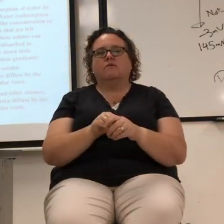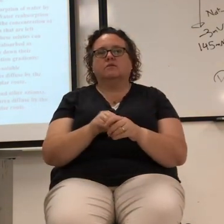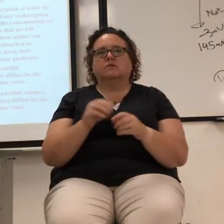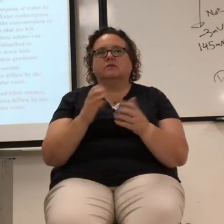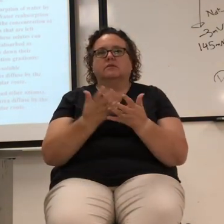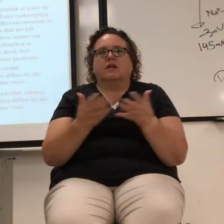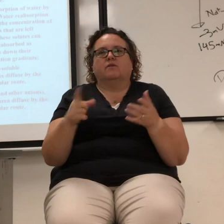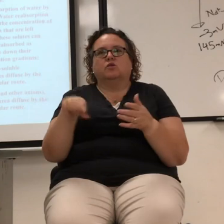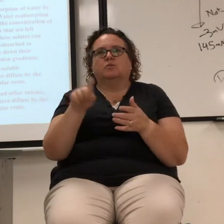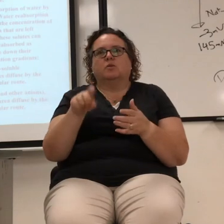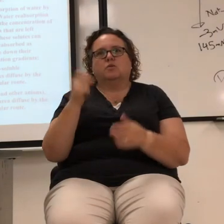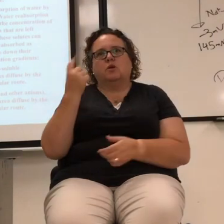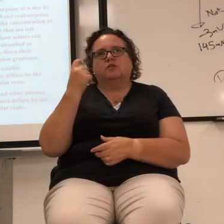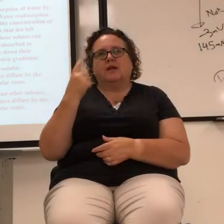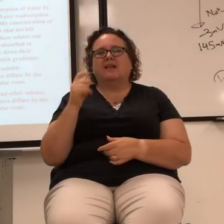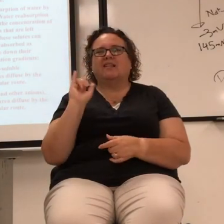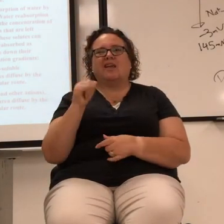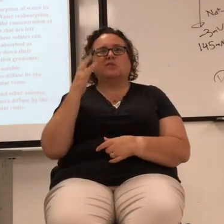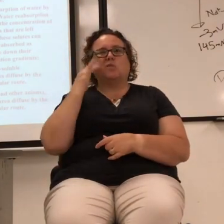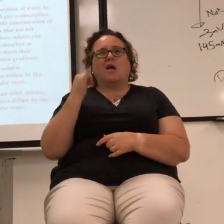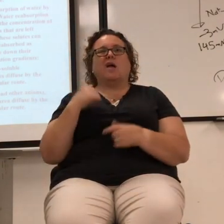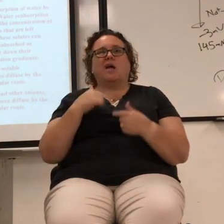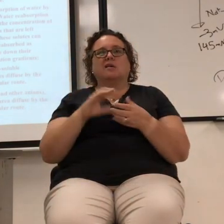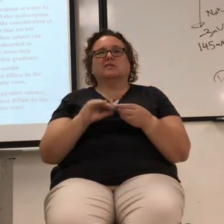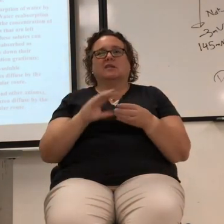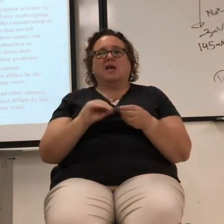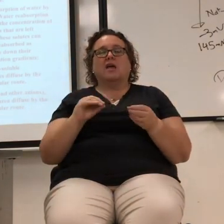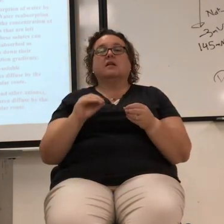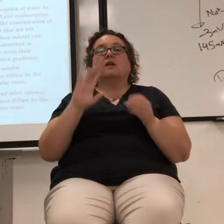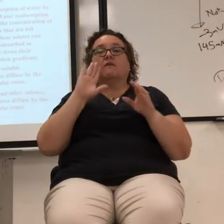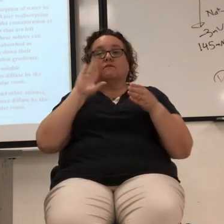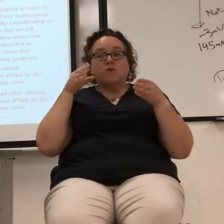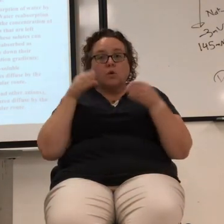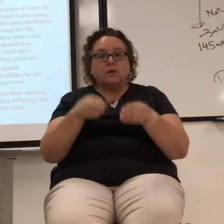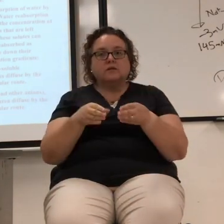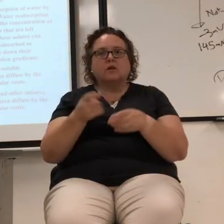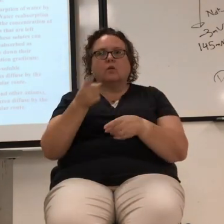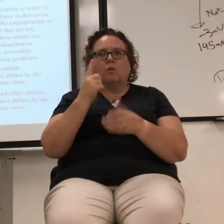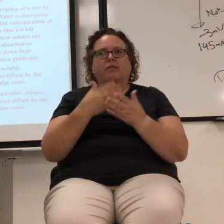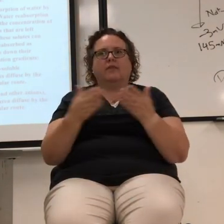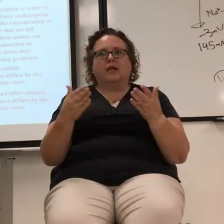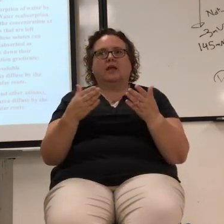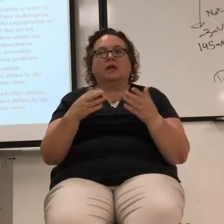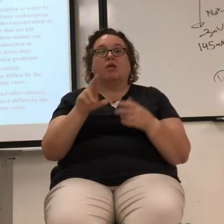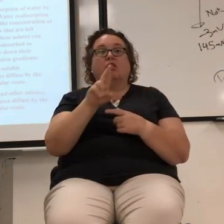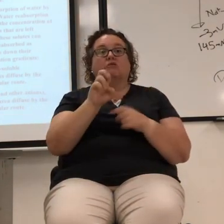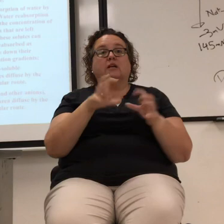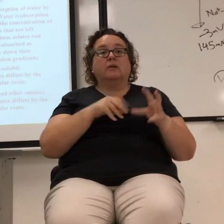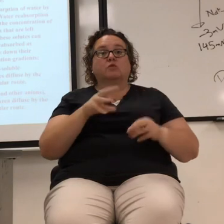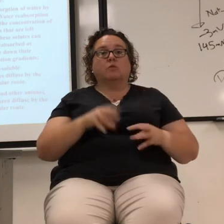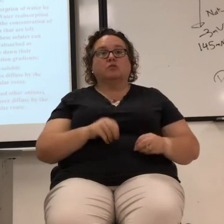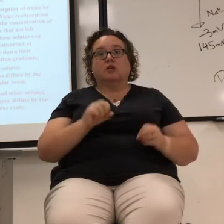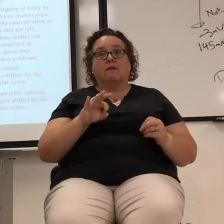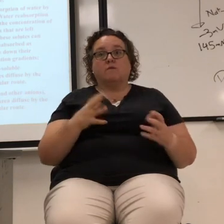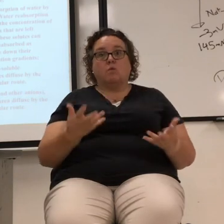that you're supposed to understand. That's why I said focus on one thing, the reabsorption of what?